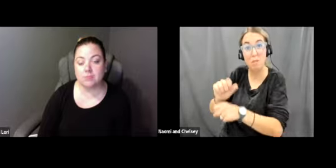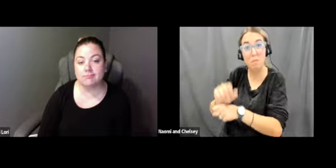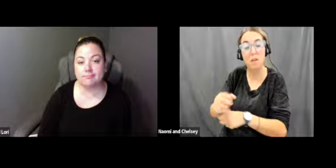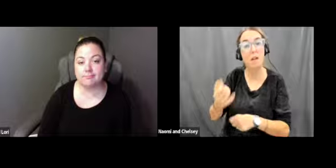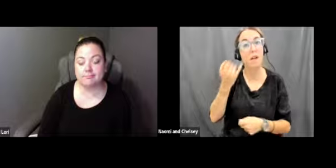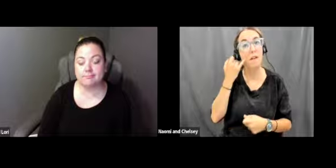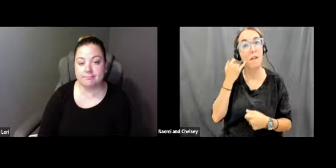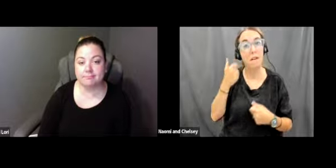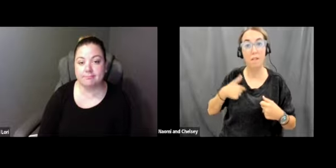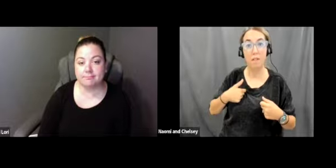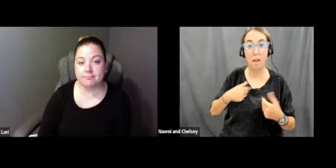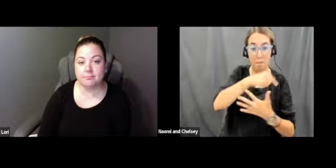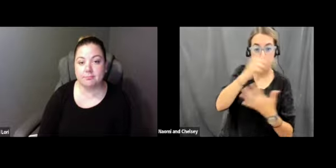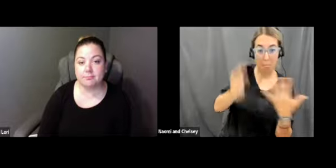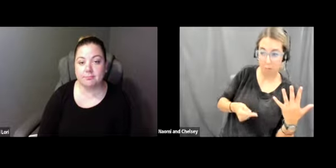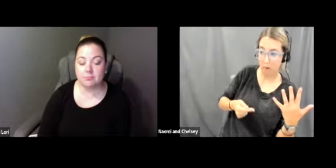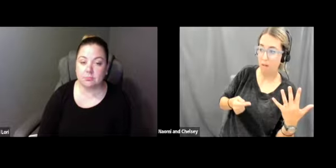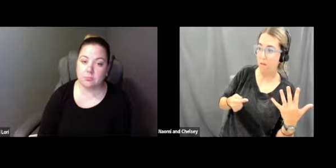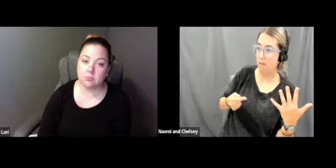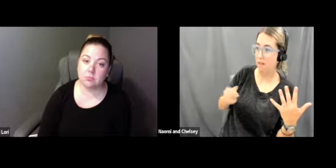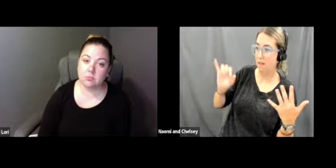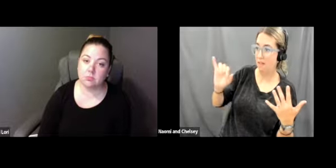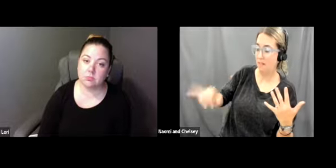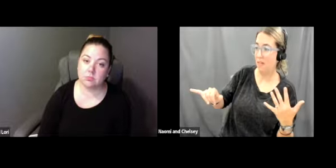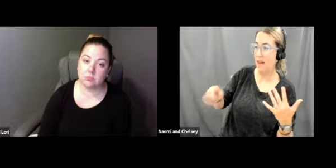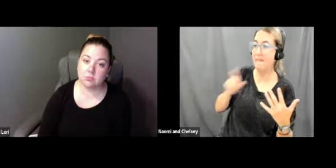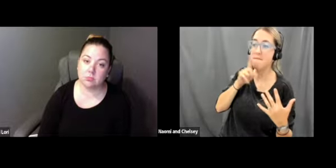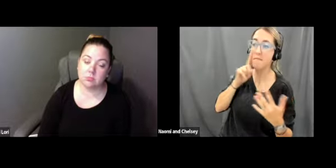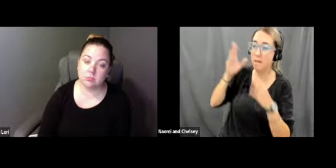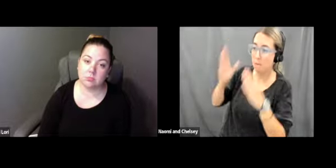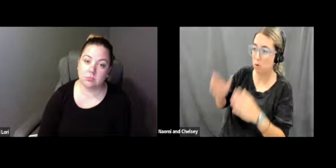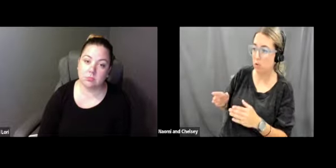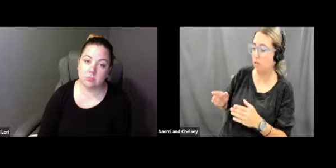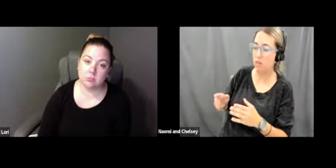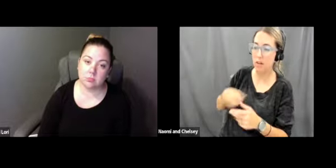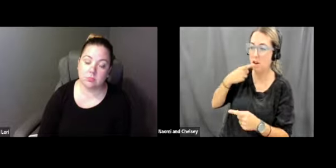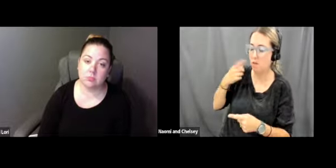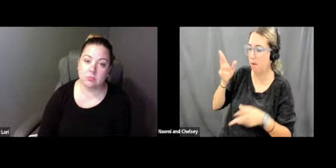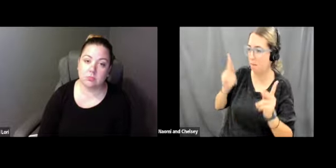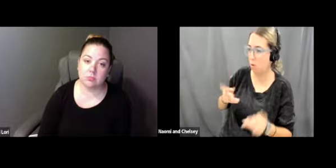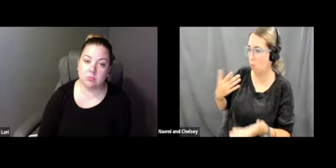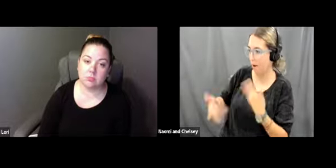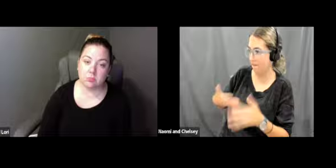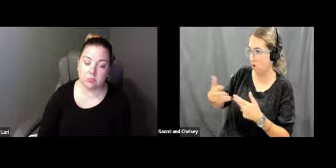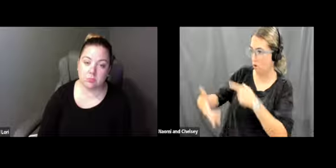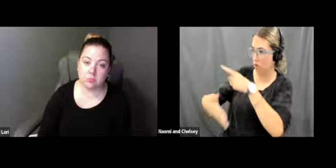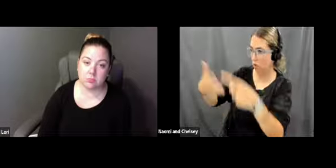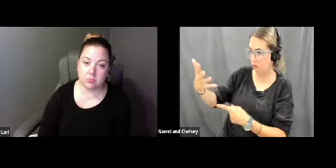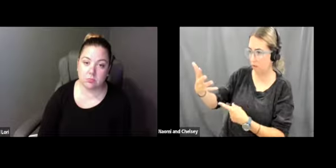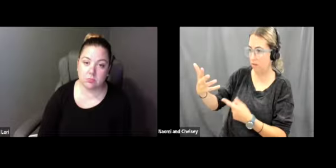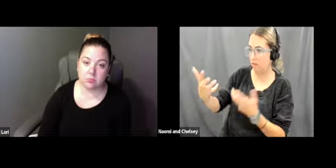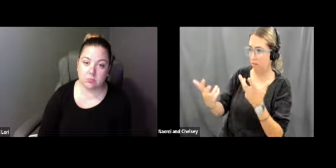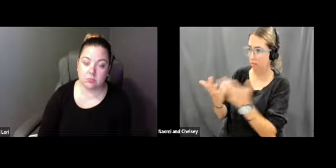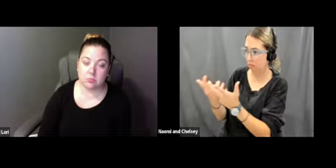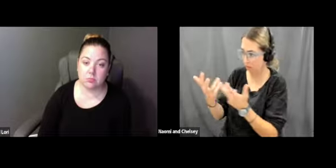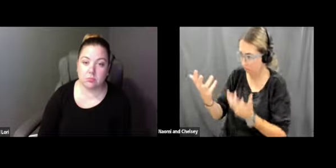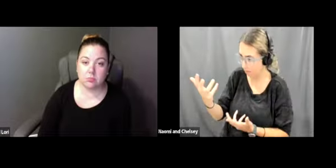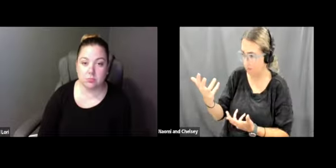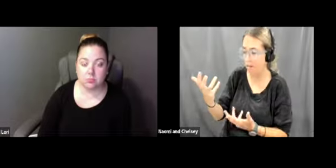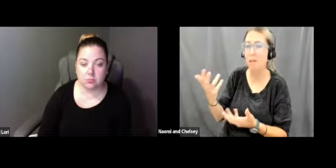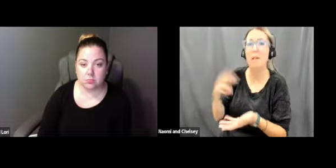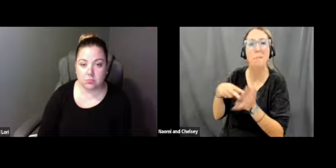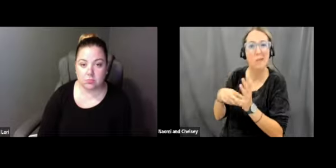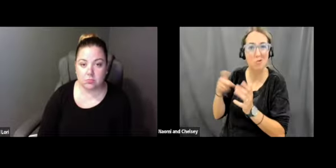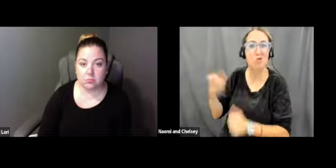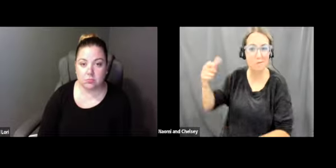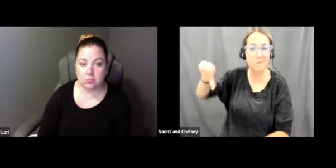black male, you know, I'm just trying to think of every possible category that's the opposite of what I am. I should not be taking that job. I am